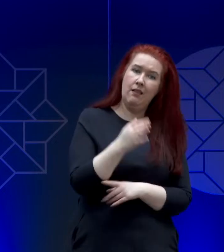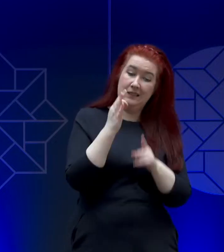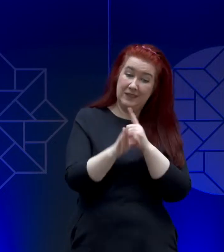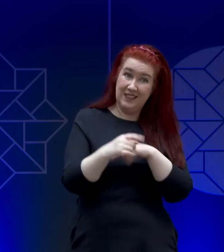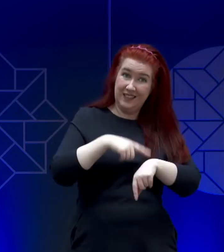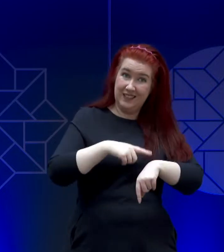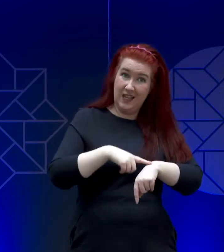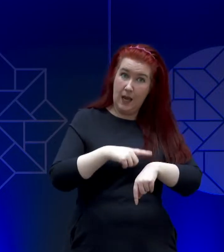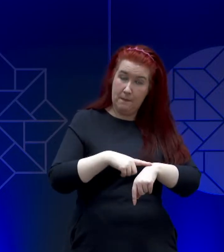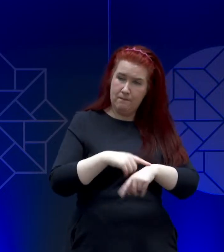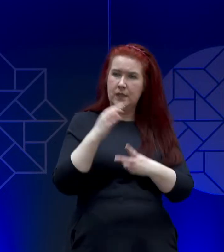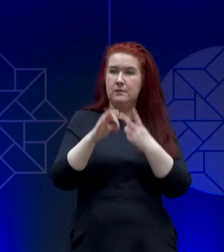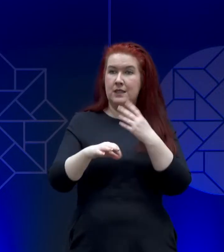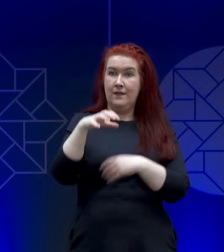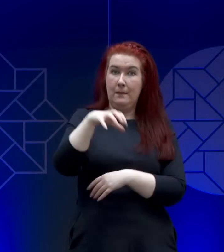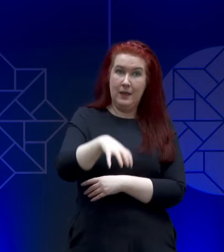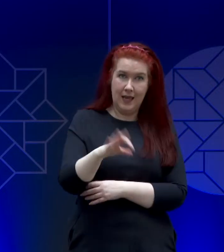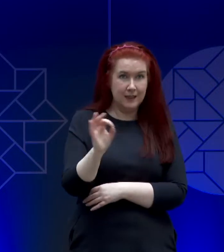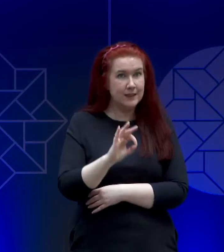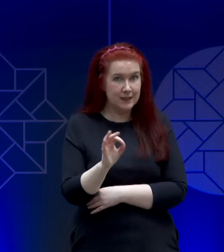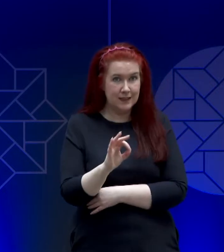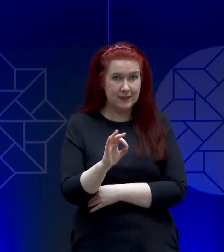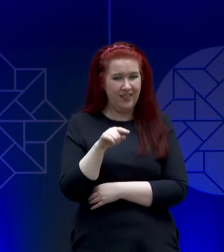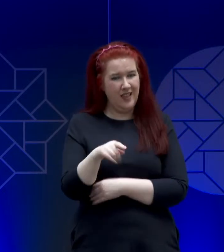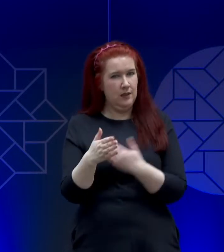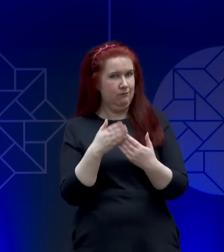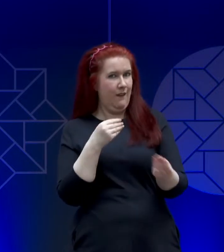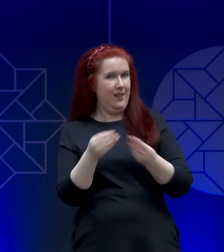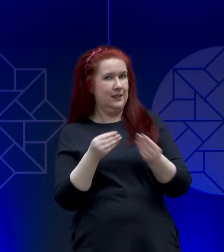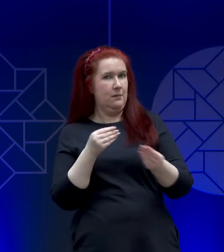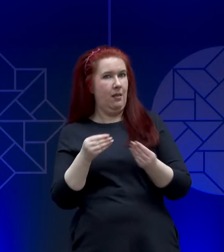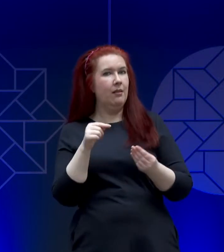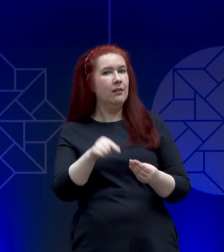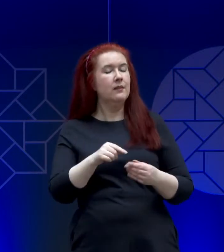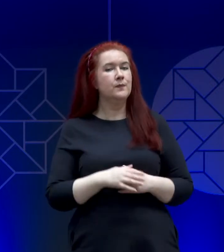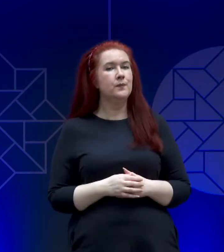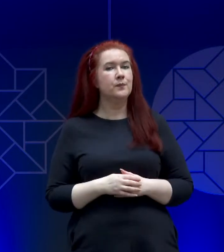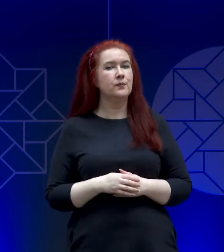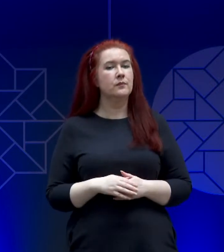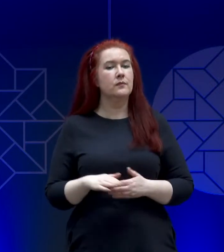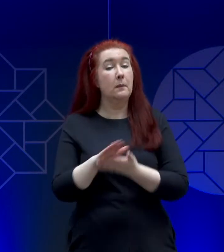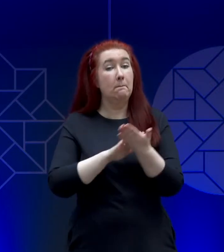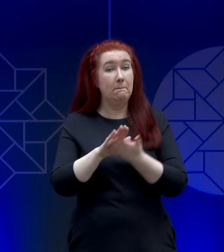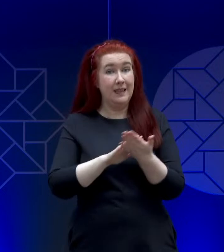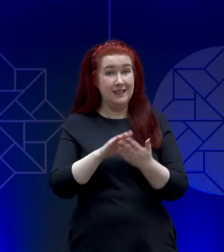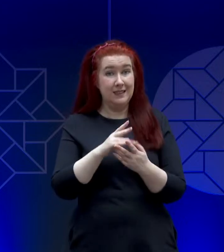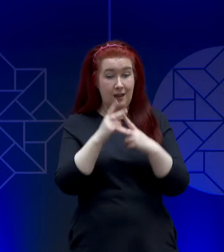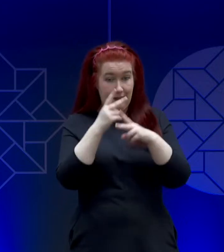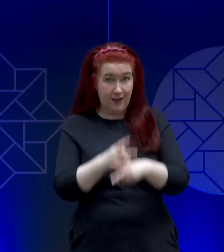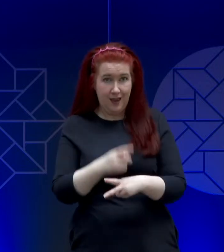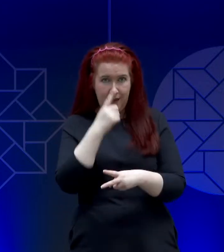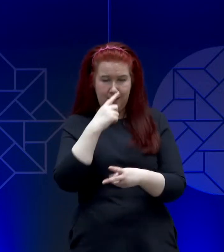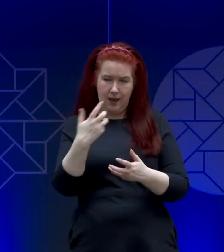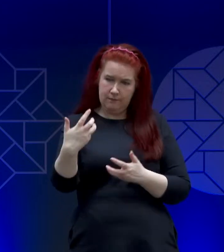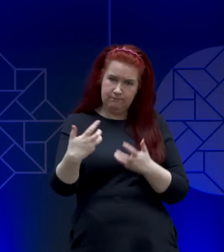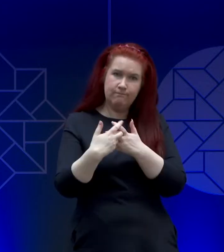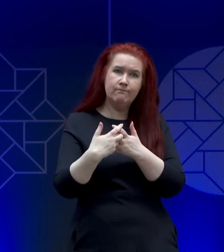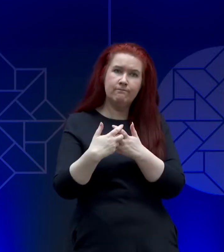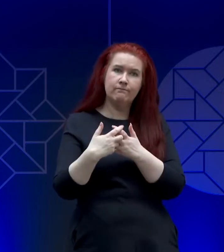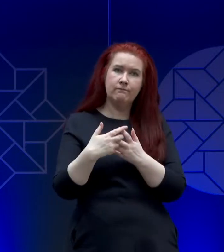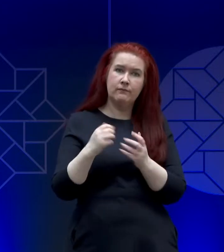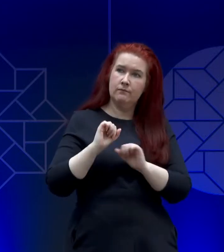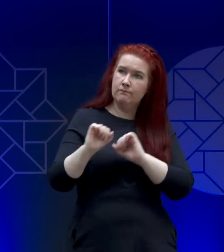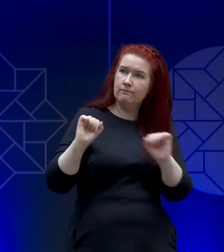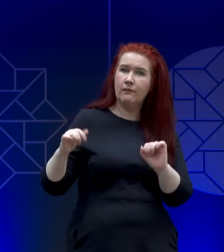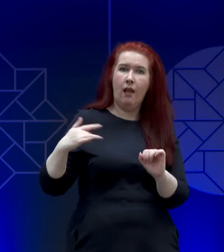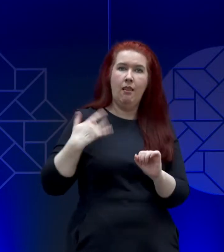time in a specific place, is more flexible. It means care can be made to fit better into the lives of